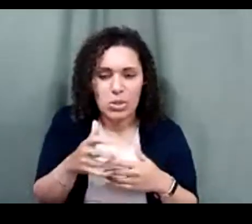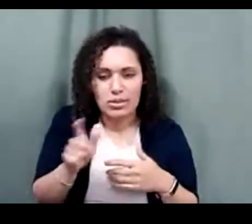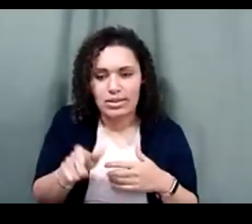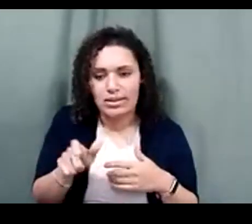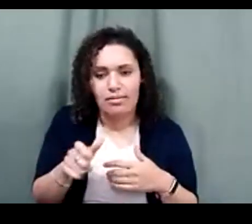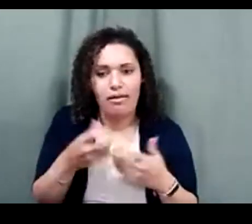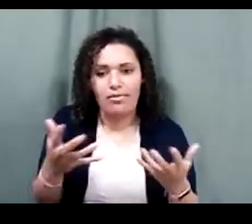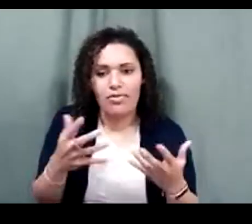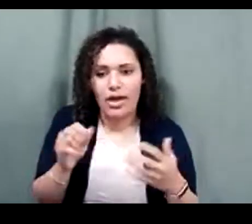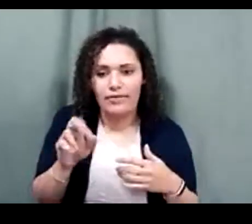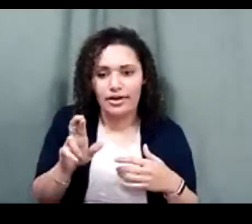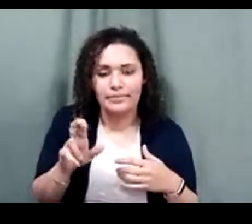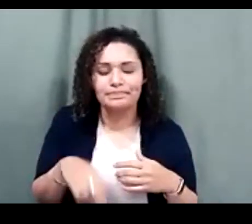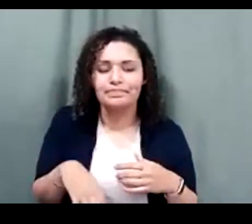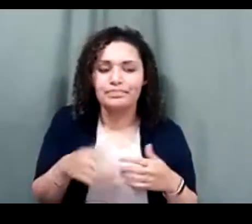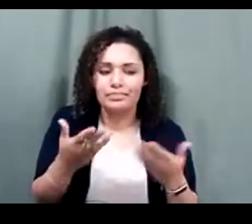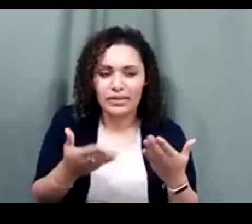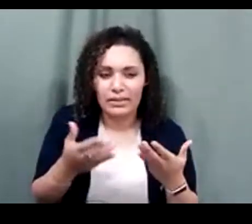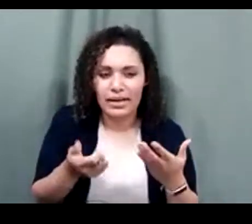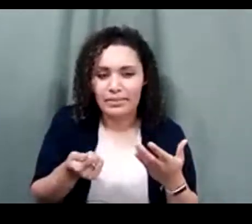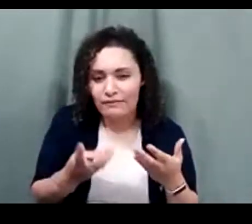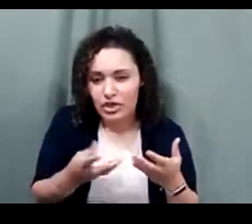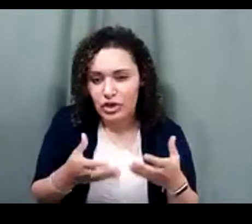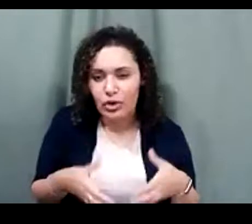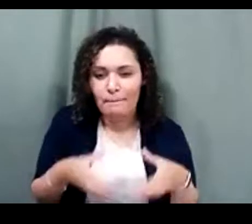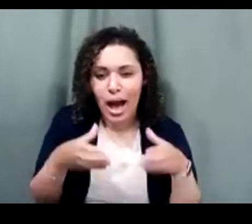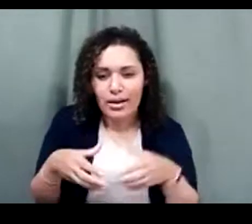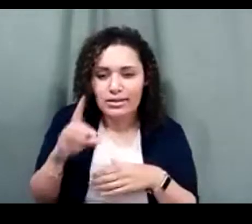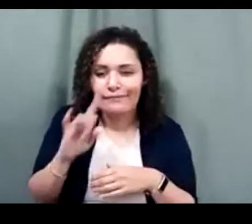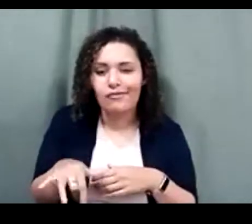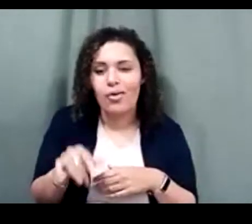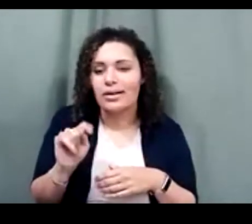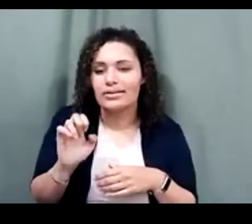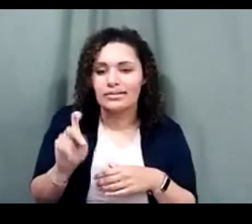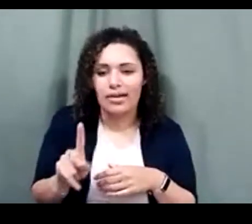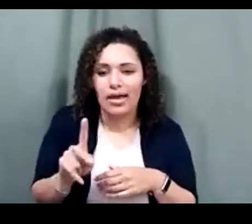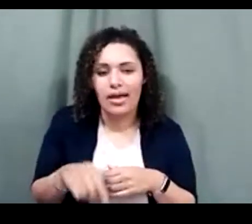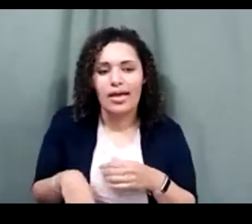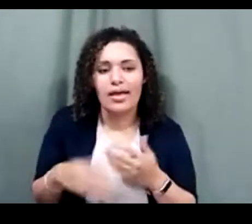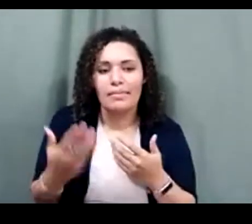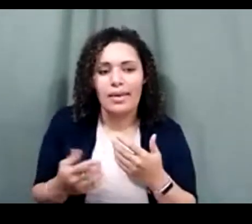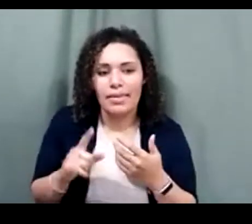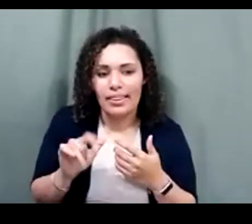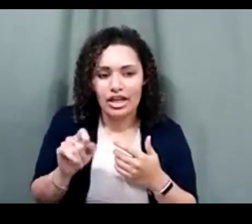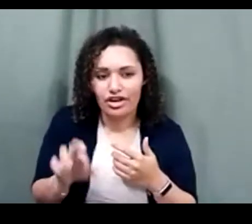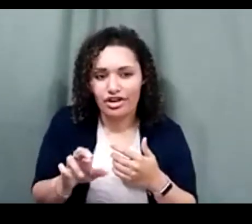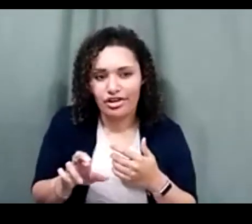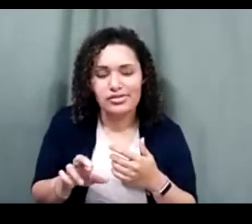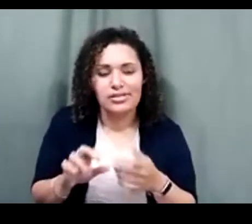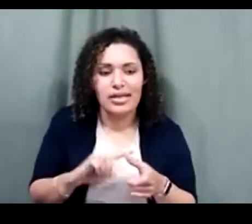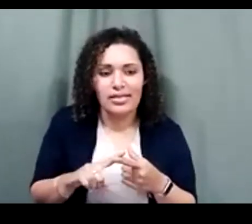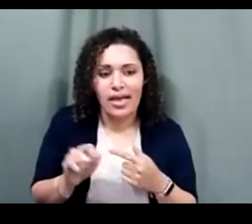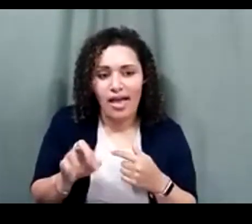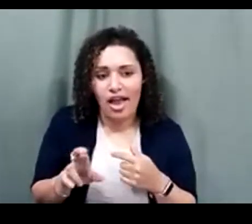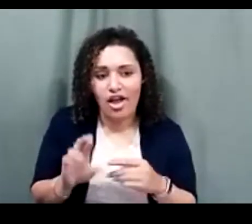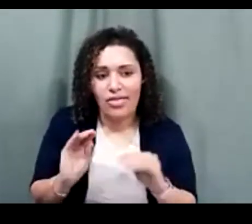It's just a little bit. So we might get a few buckets for a tank, or a few liters of wine that we pull out and give air and put back into a barrel. And that's really